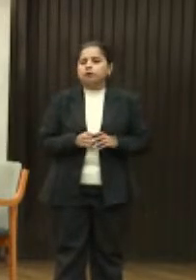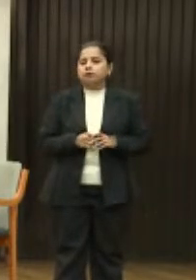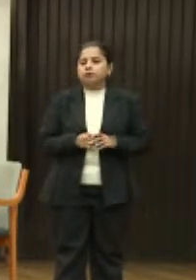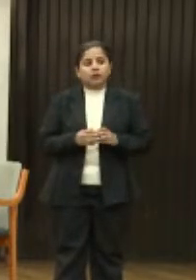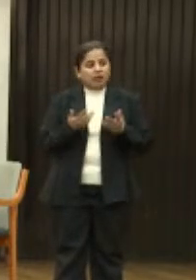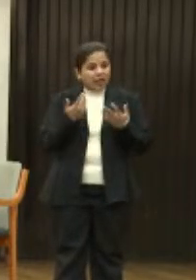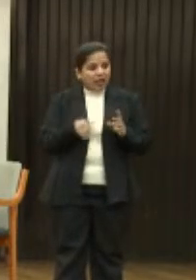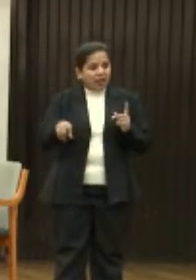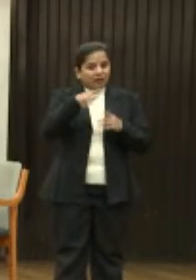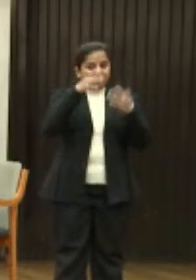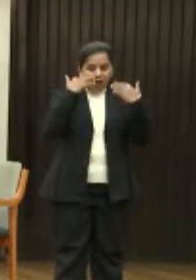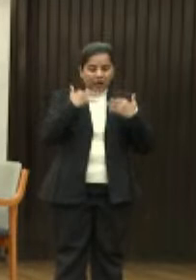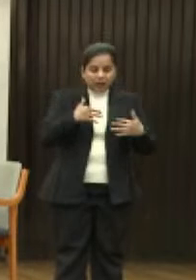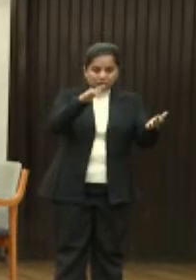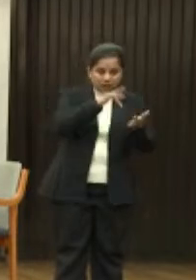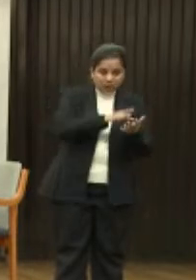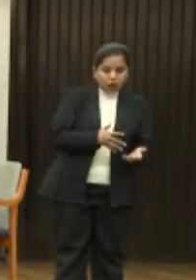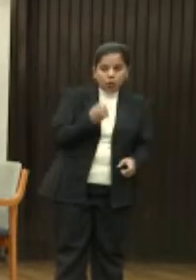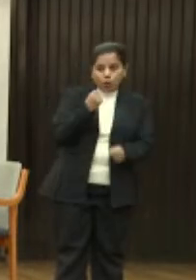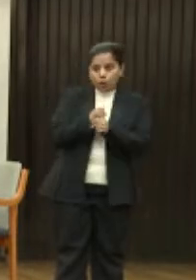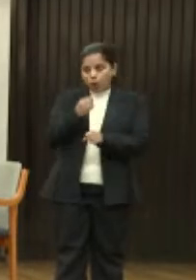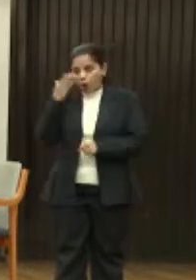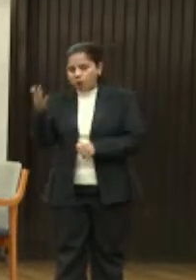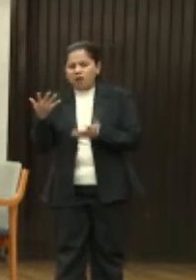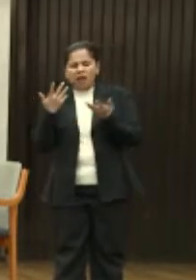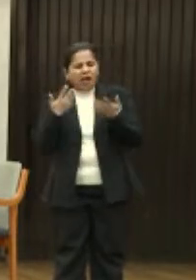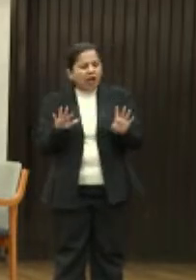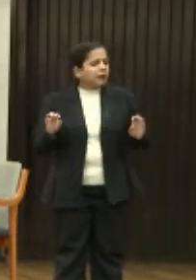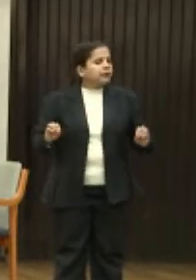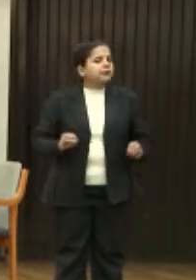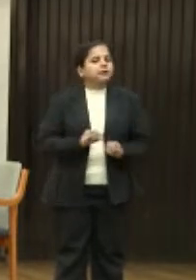Not in the assembly, not with the governor, nowhere.